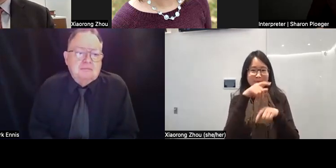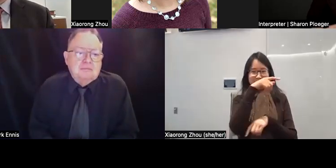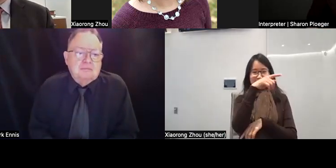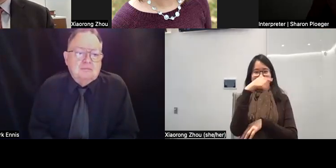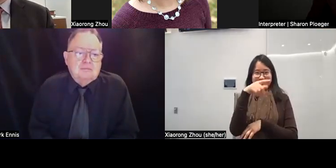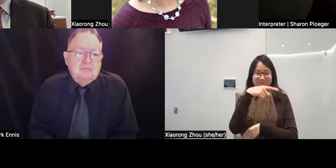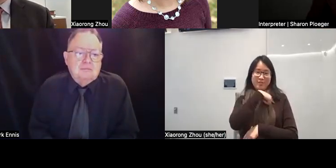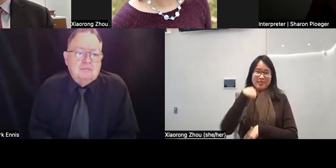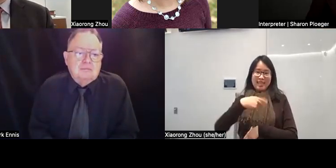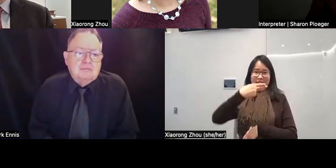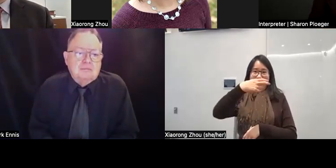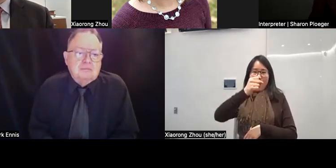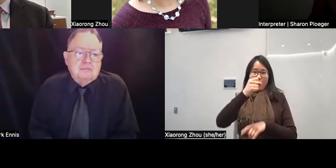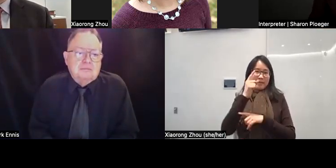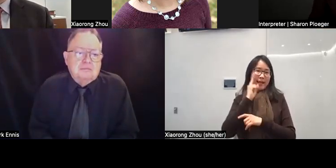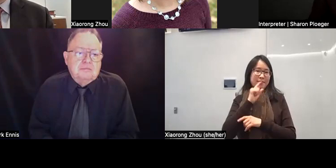Sure.